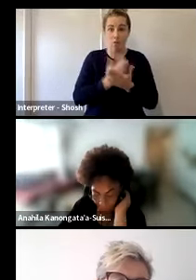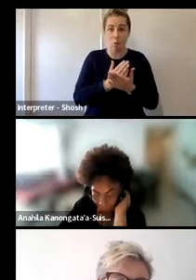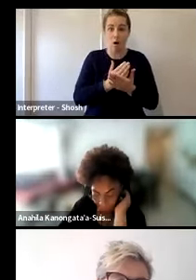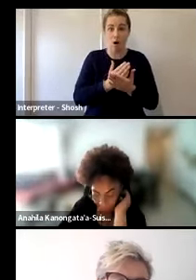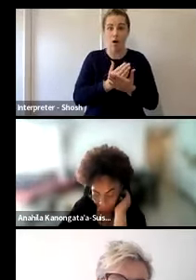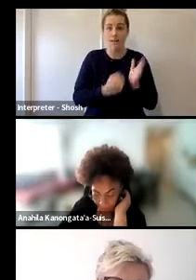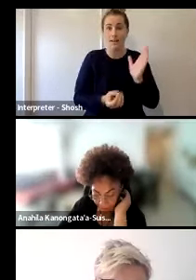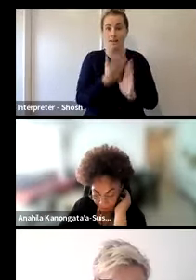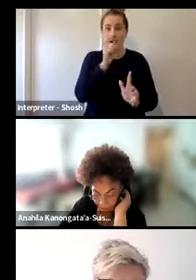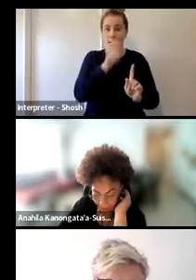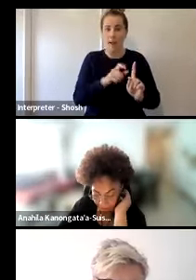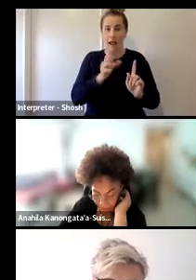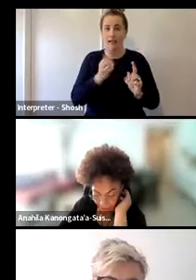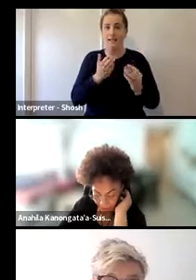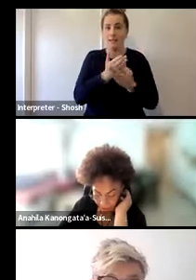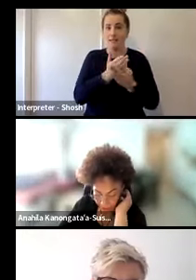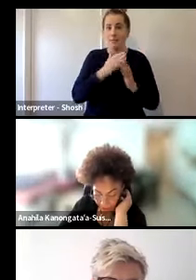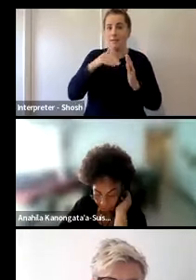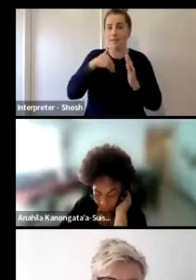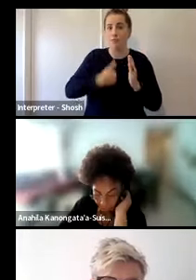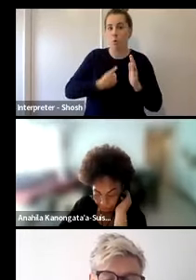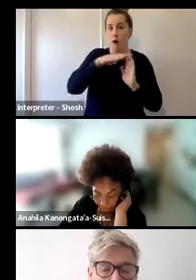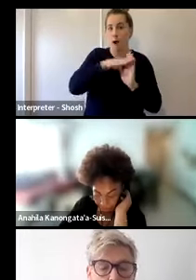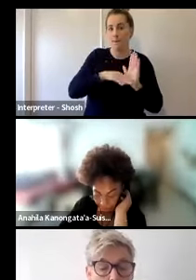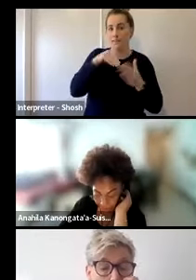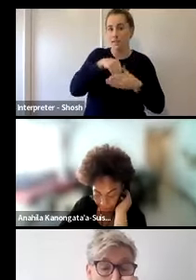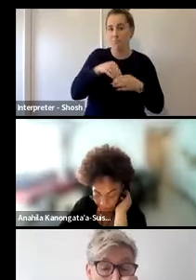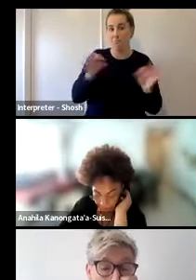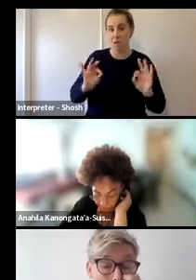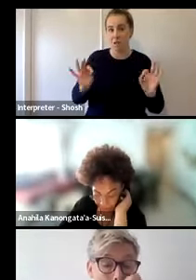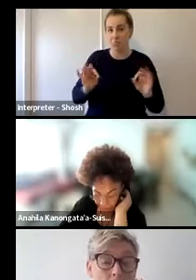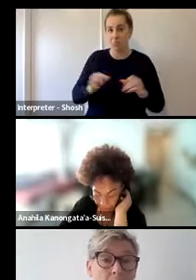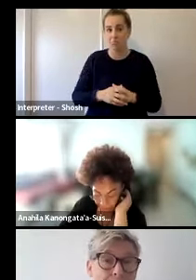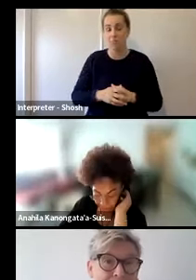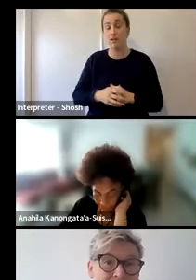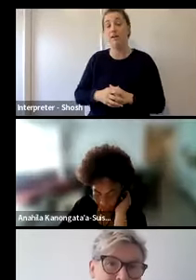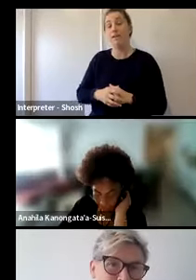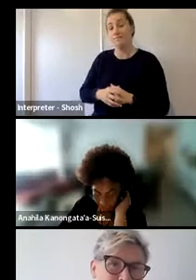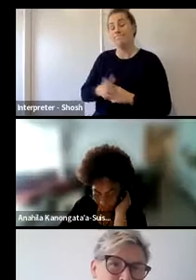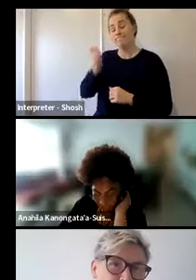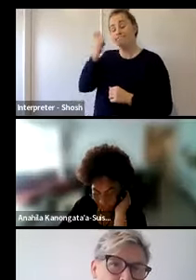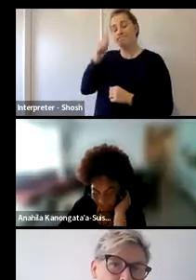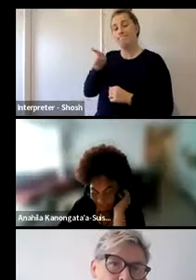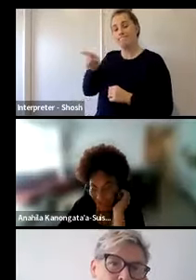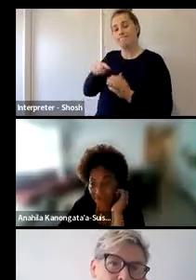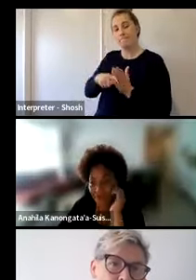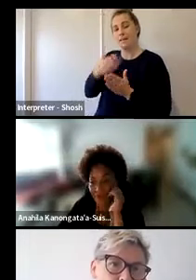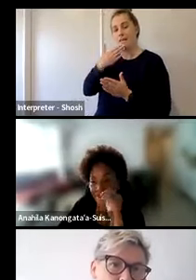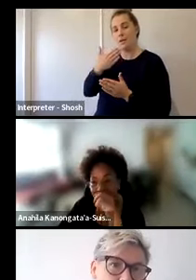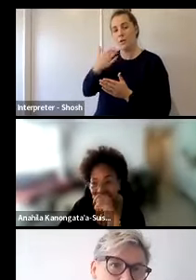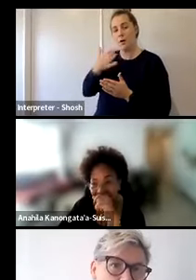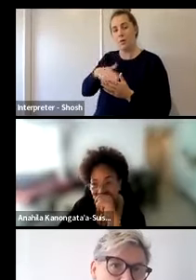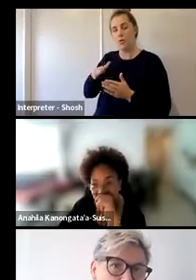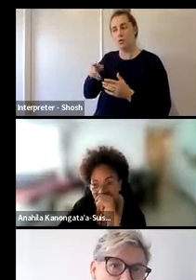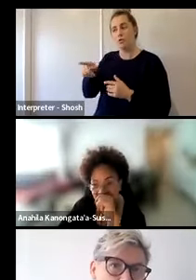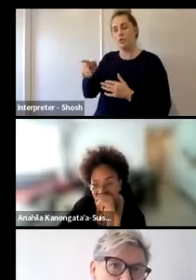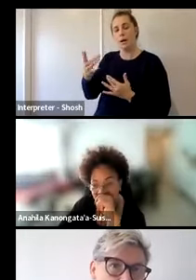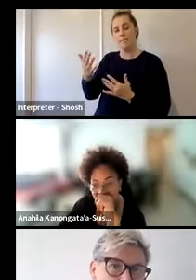accessibility requirements. Yeah, and I take your point, and thank you. I did want you